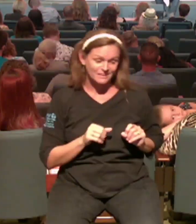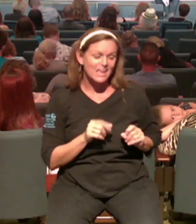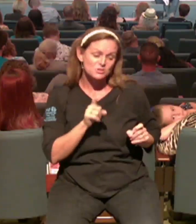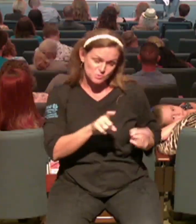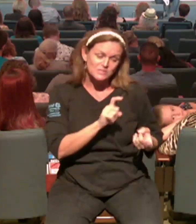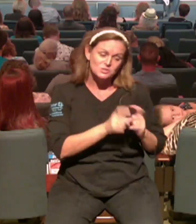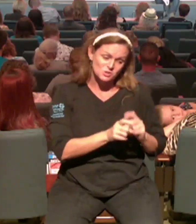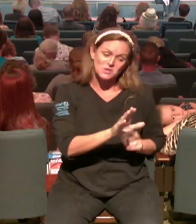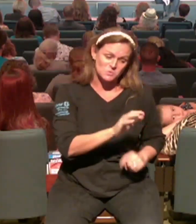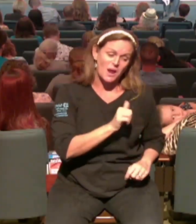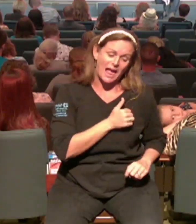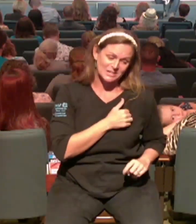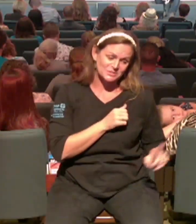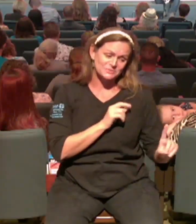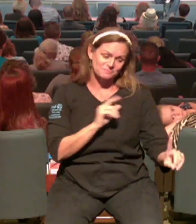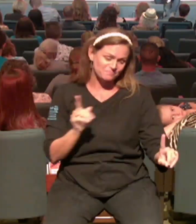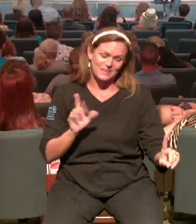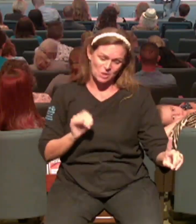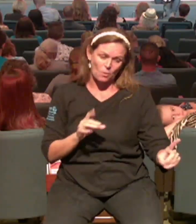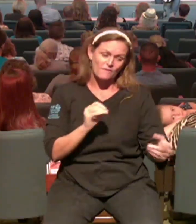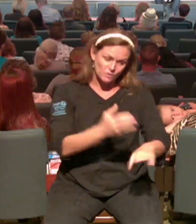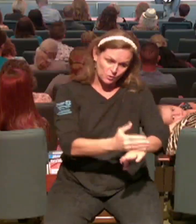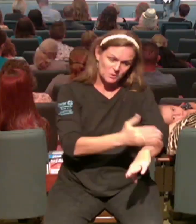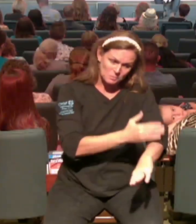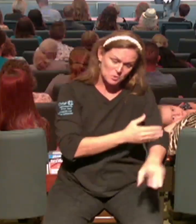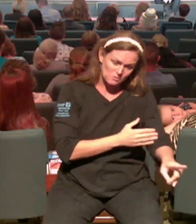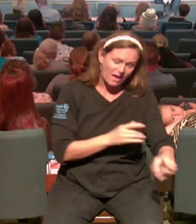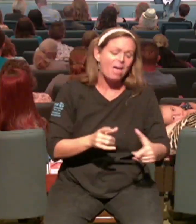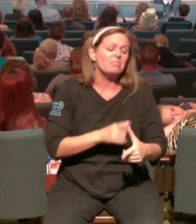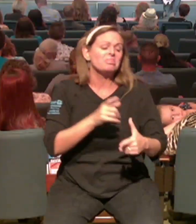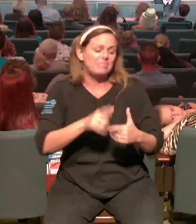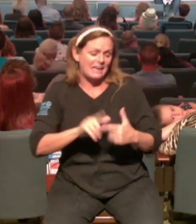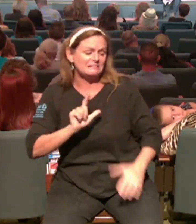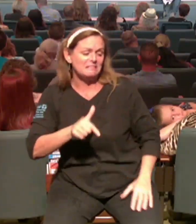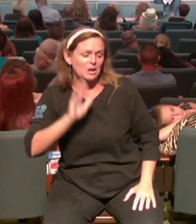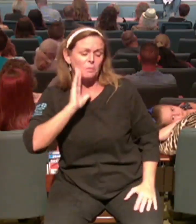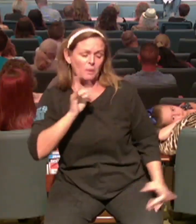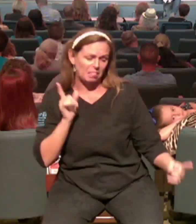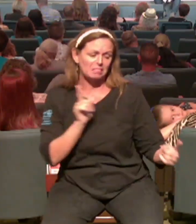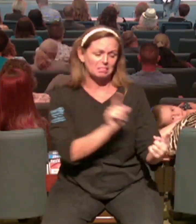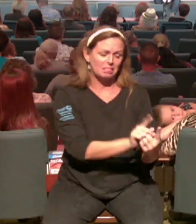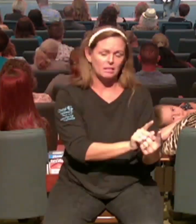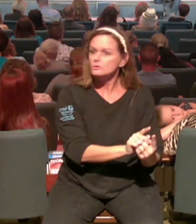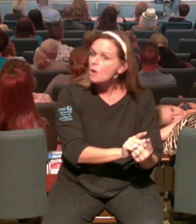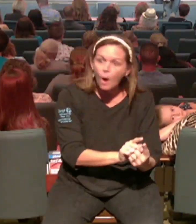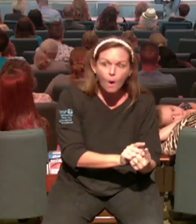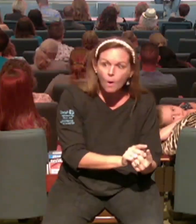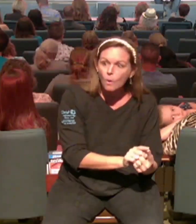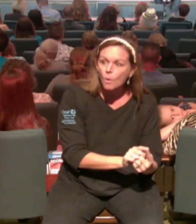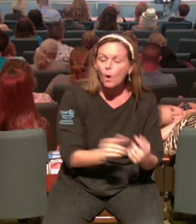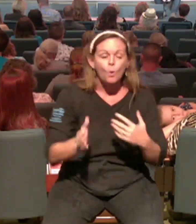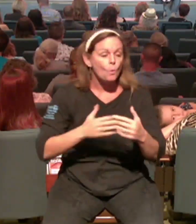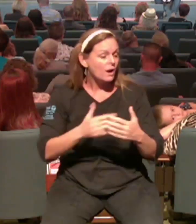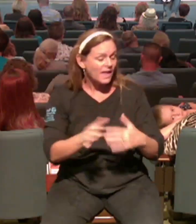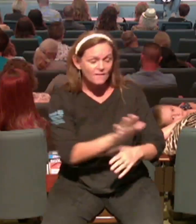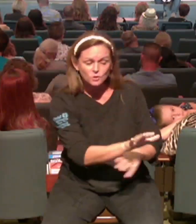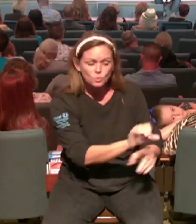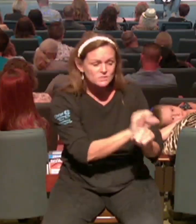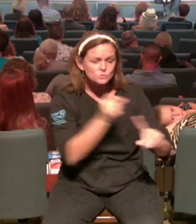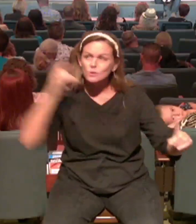where you are. But I love you too much to let you stay there. I got so much more